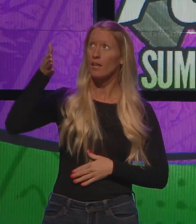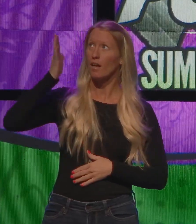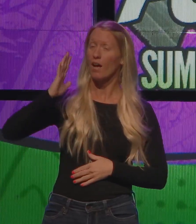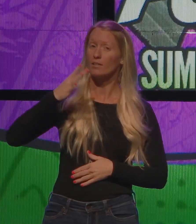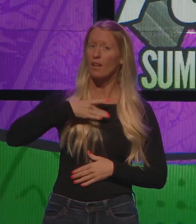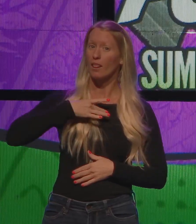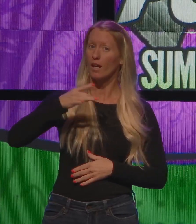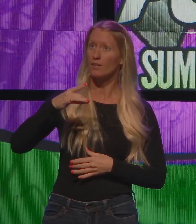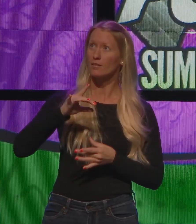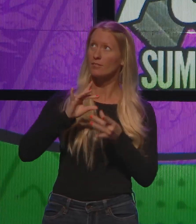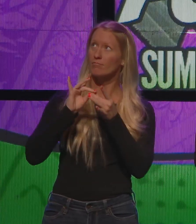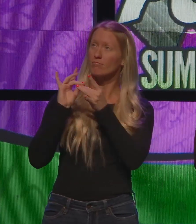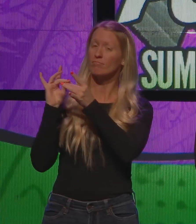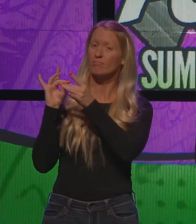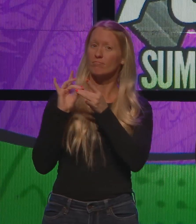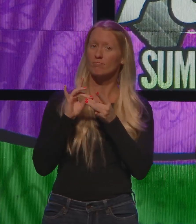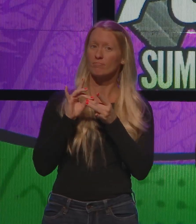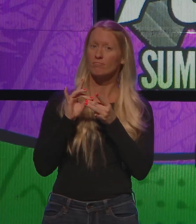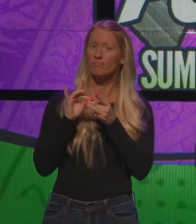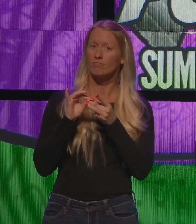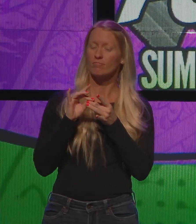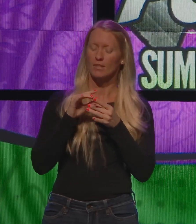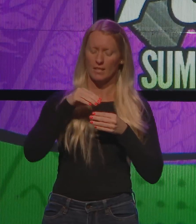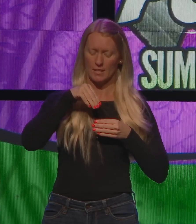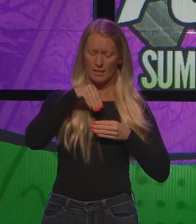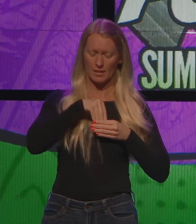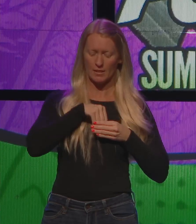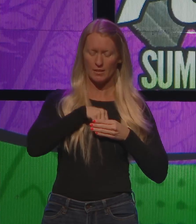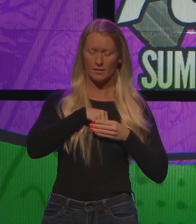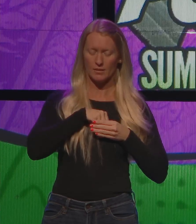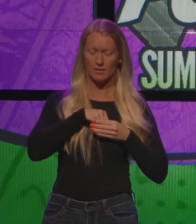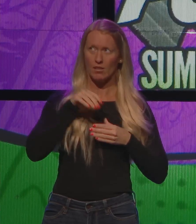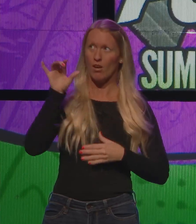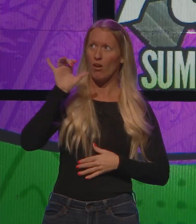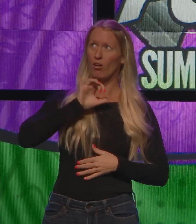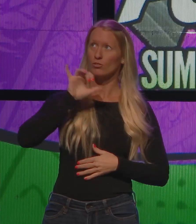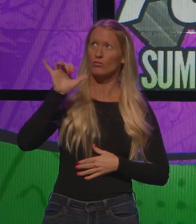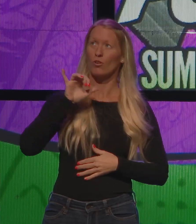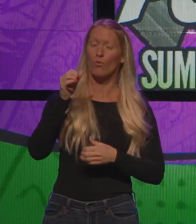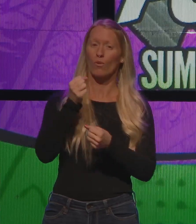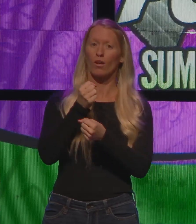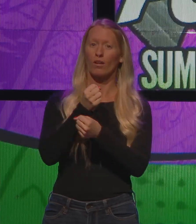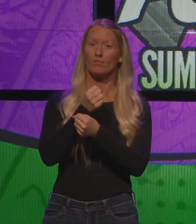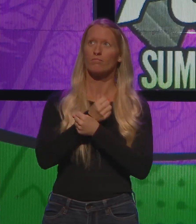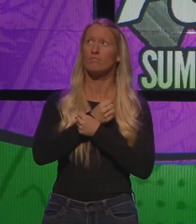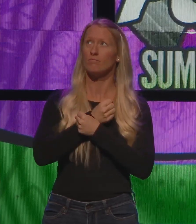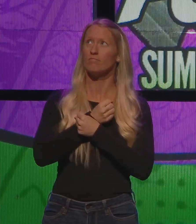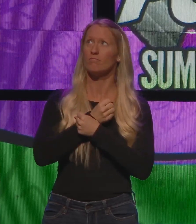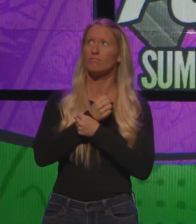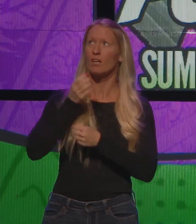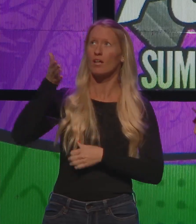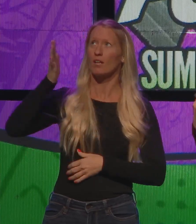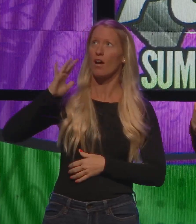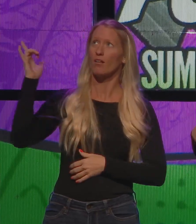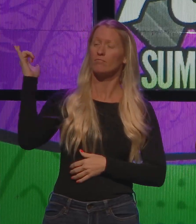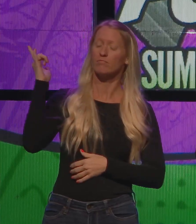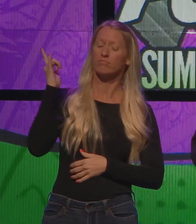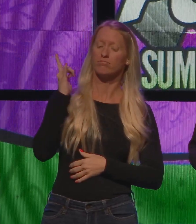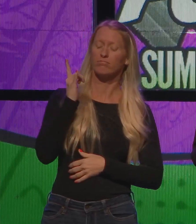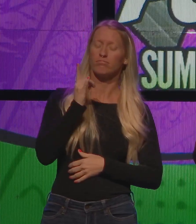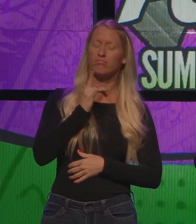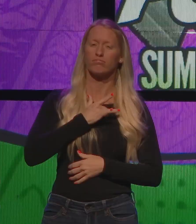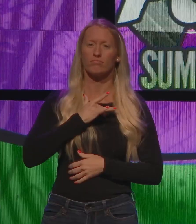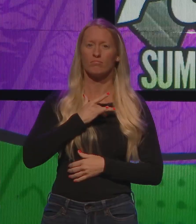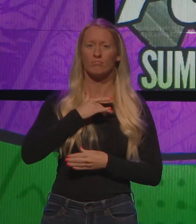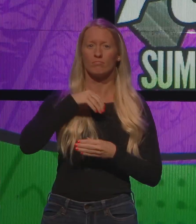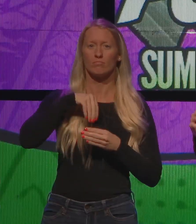deep within us is also God's love. Because we know that at the center of who God is, at the center of who Jesus is